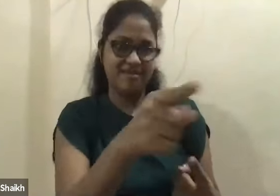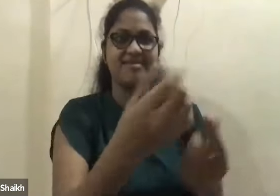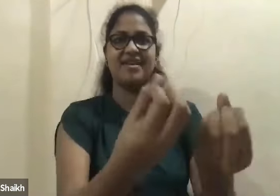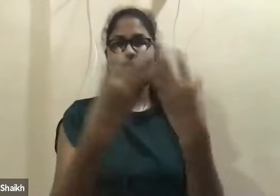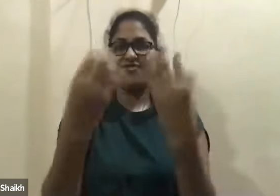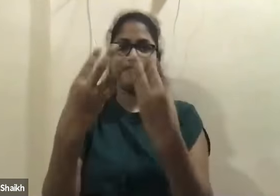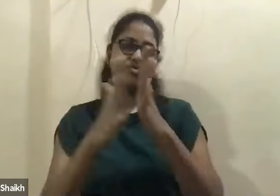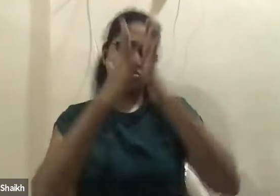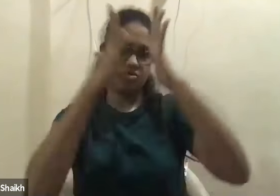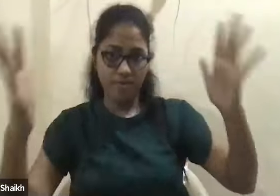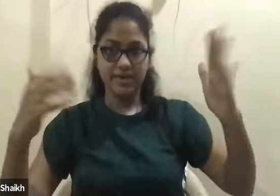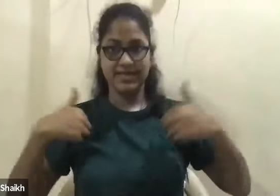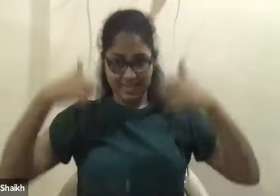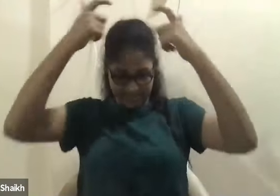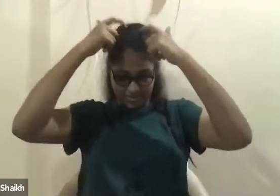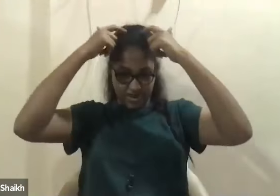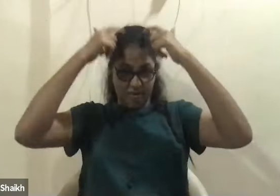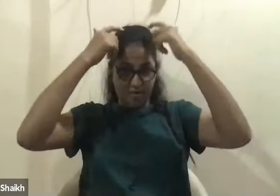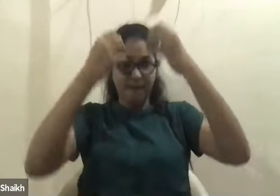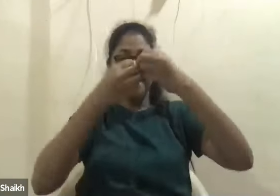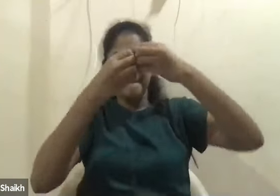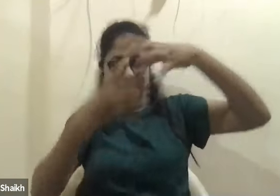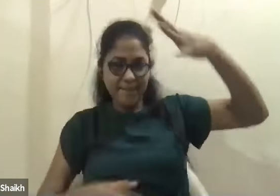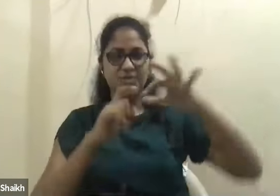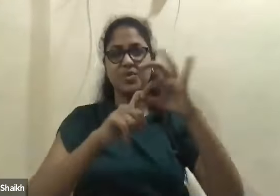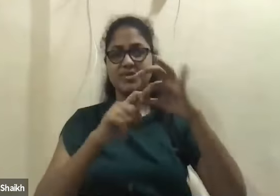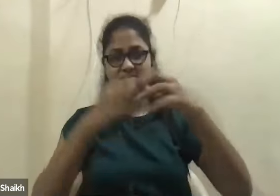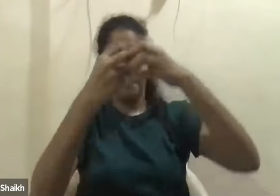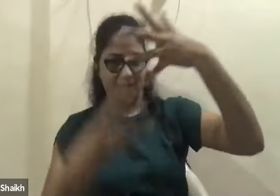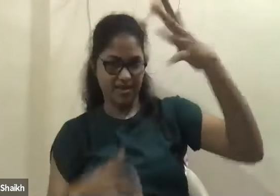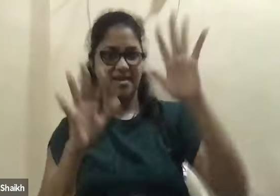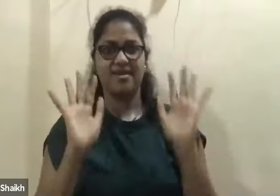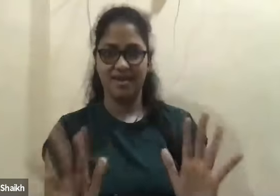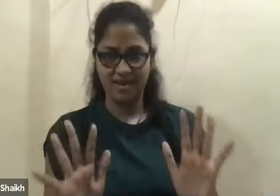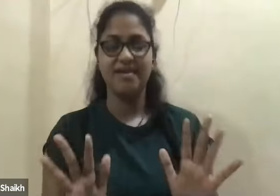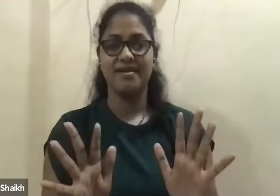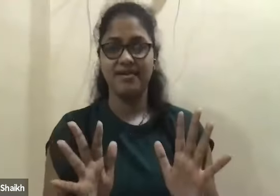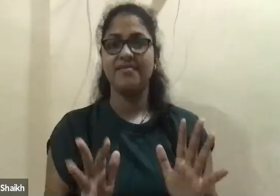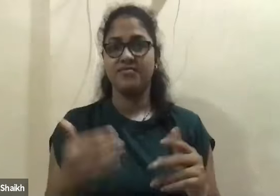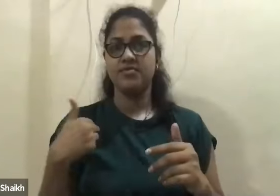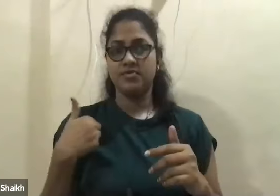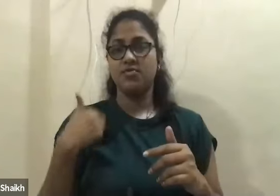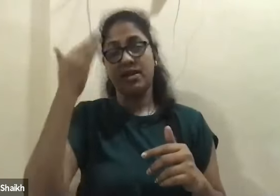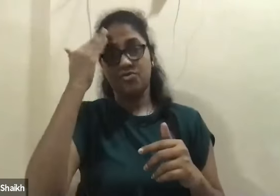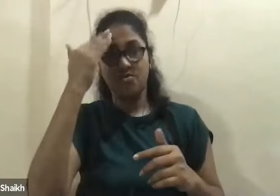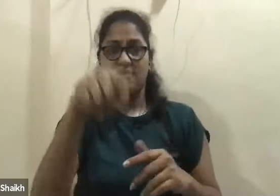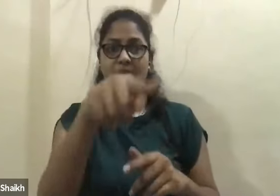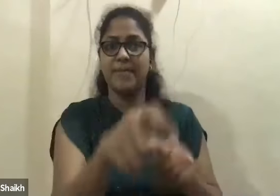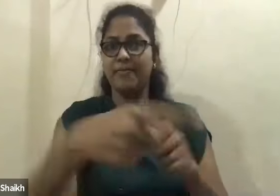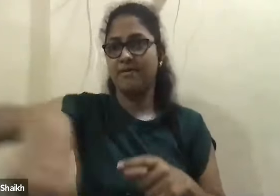In my head, there are many questions that have been coming up, and I'm sure the participants also might be having questions. So I